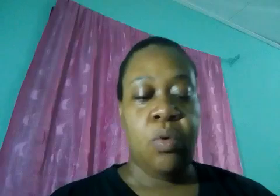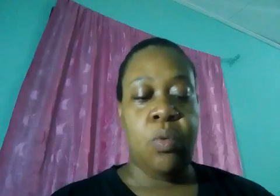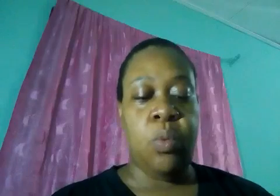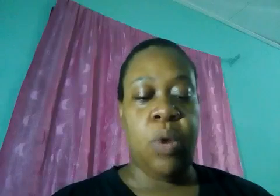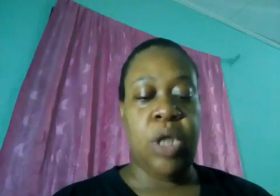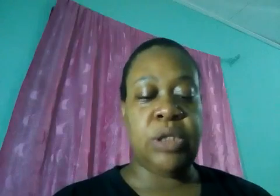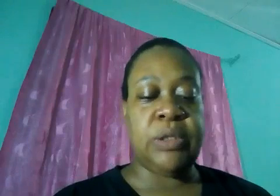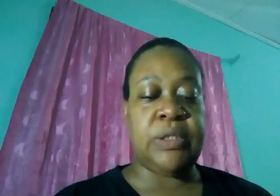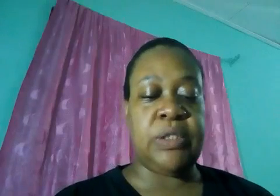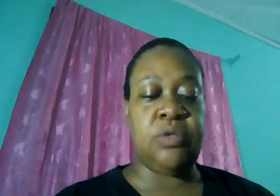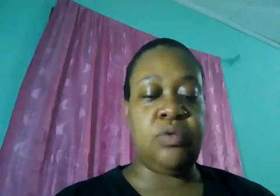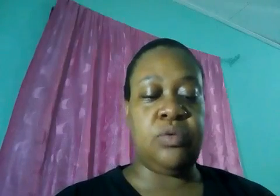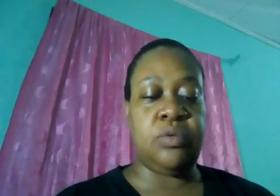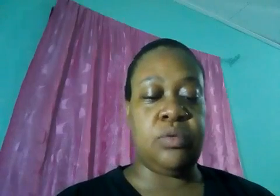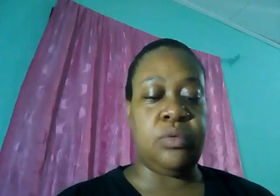once you